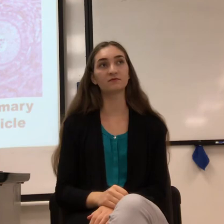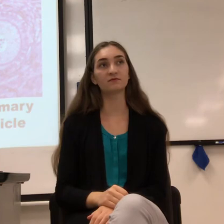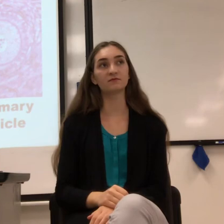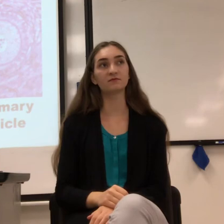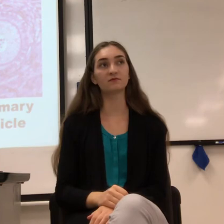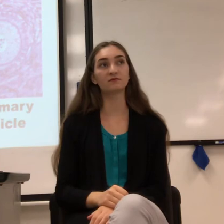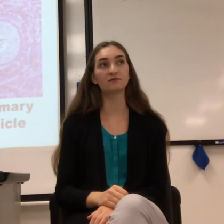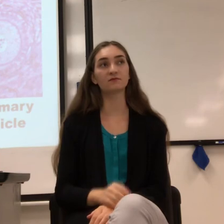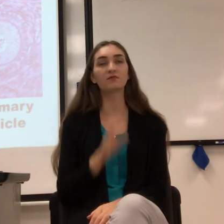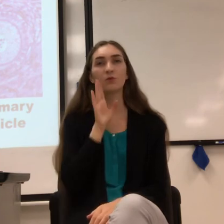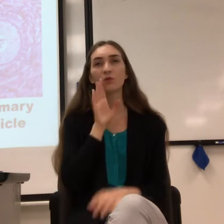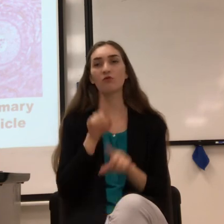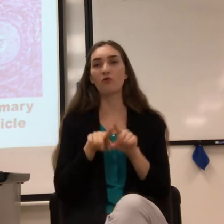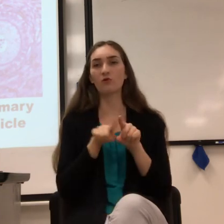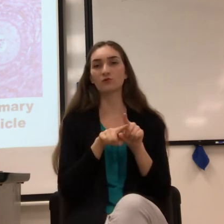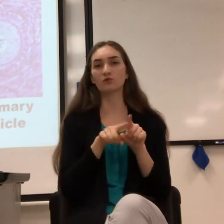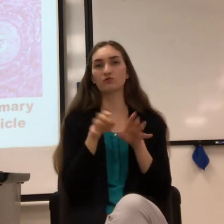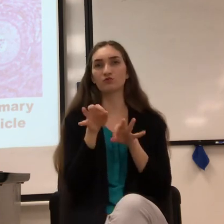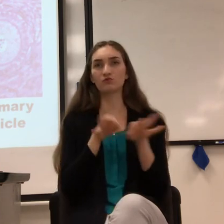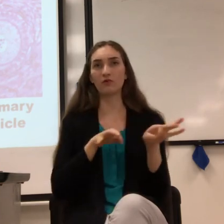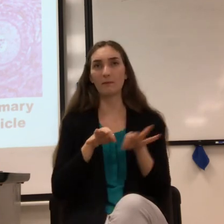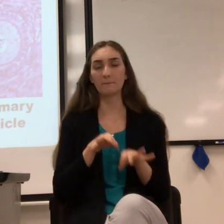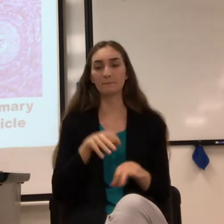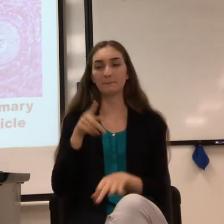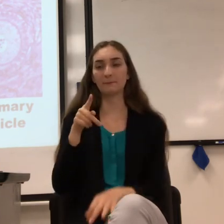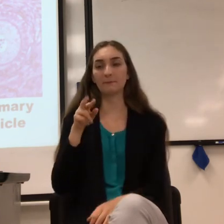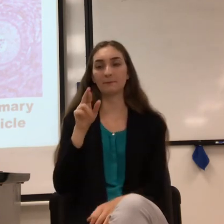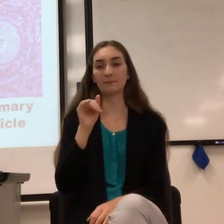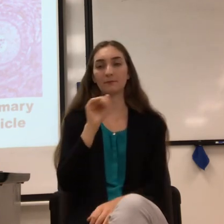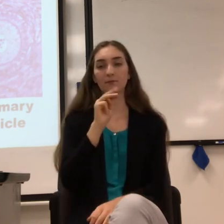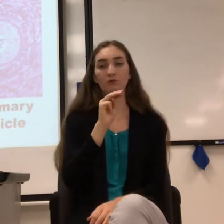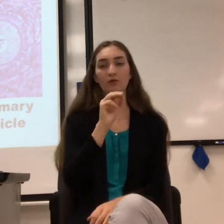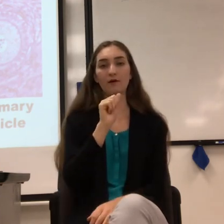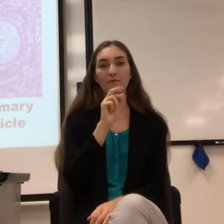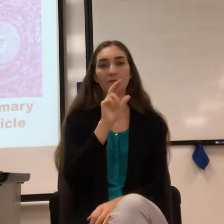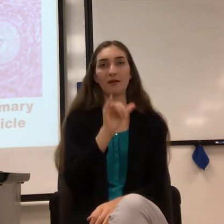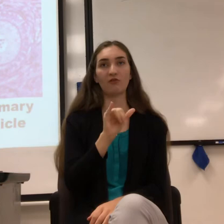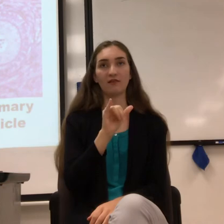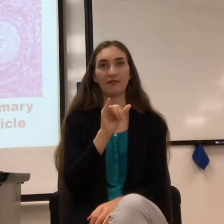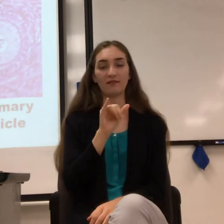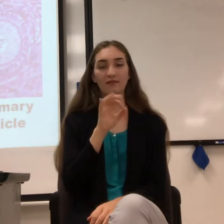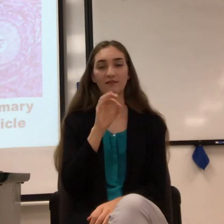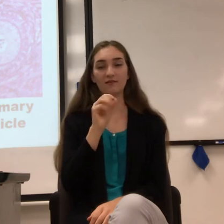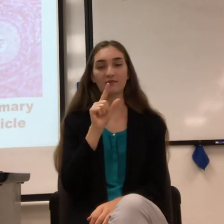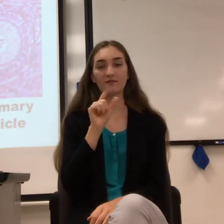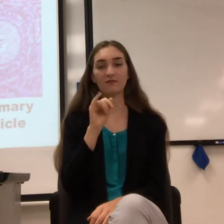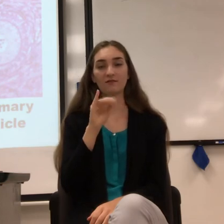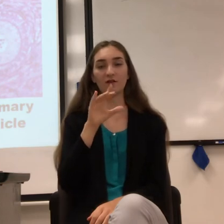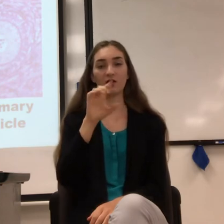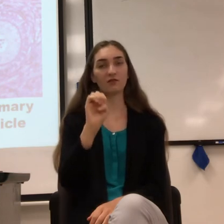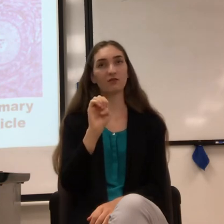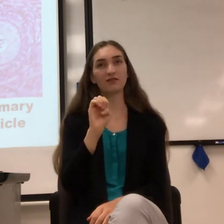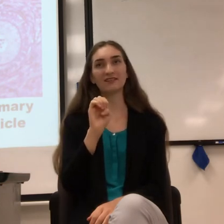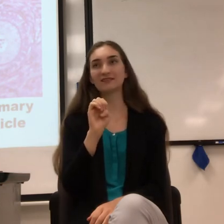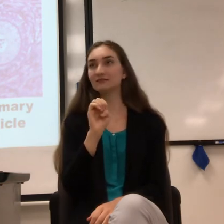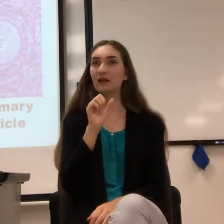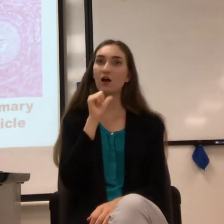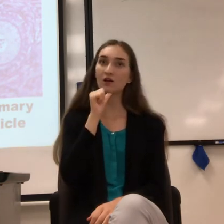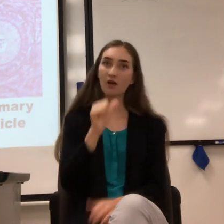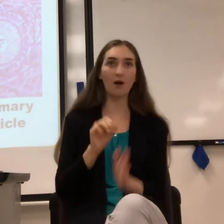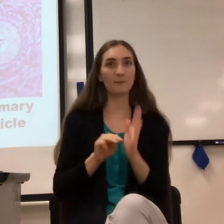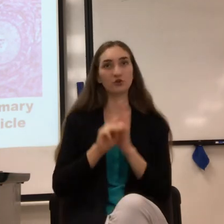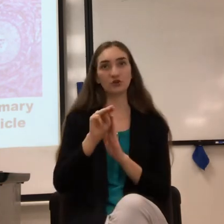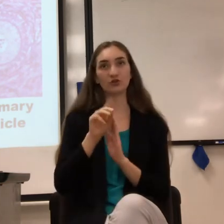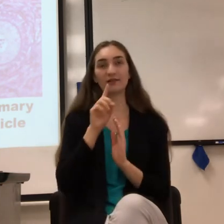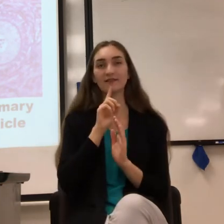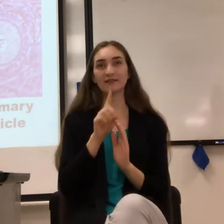I would also describe primary follicle as immature. It's not really secreting any of the hormones that you need, but at least now